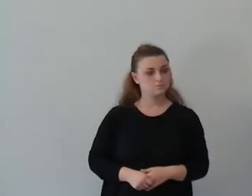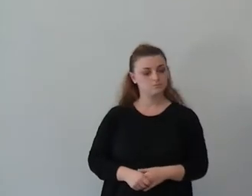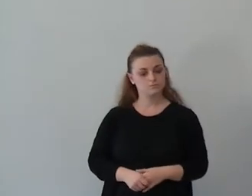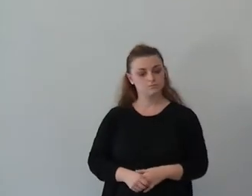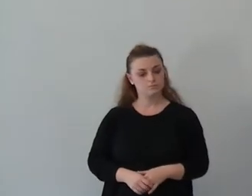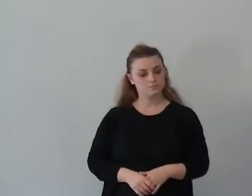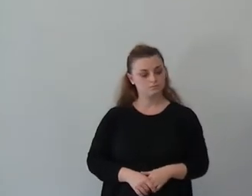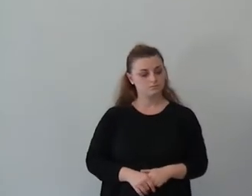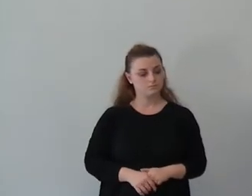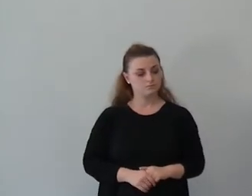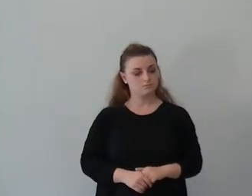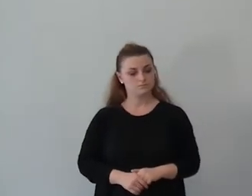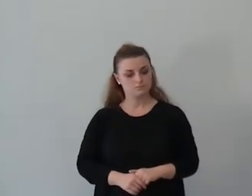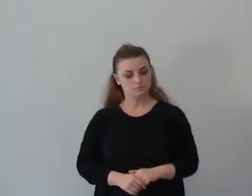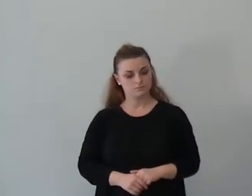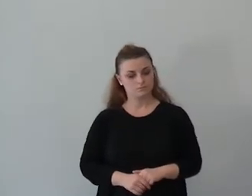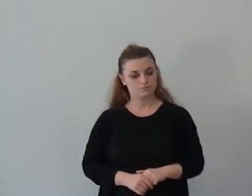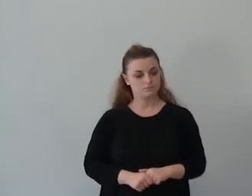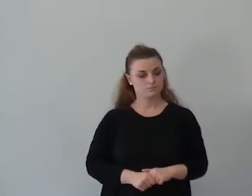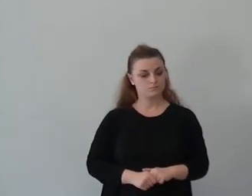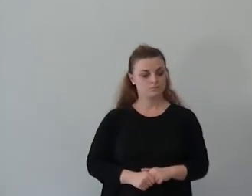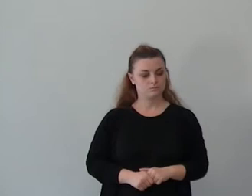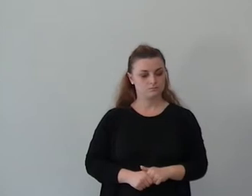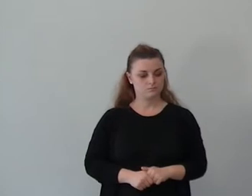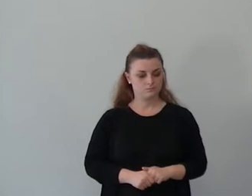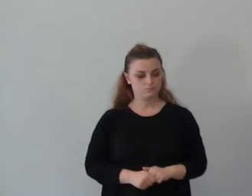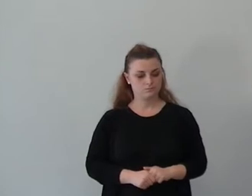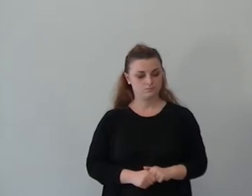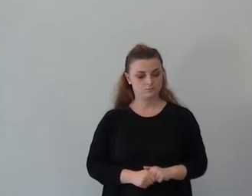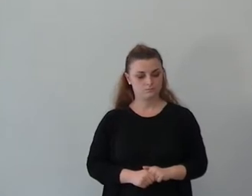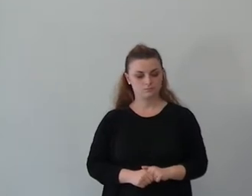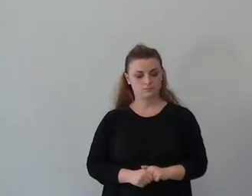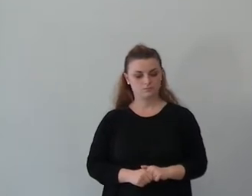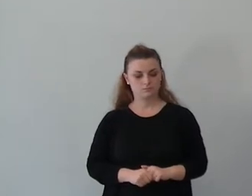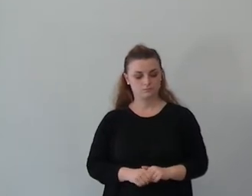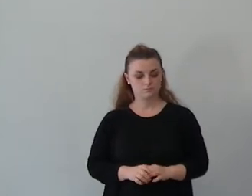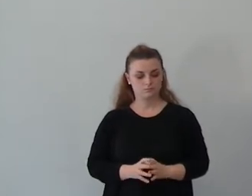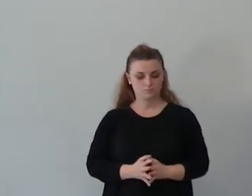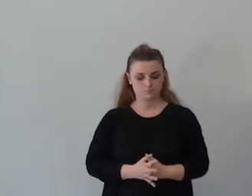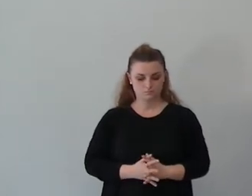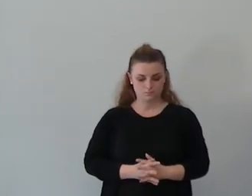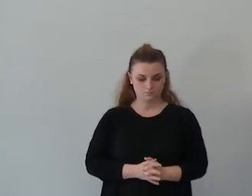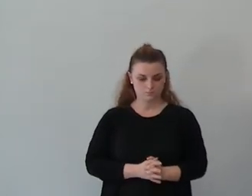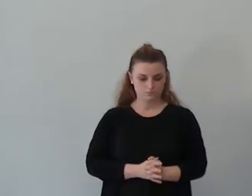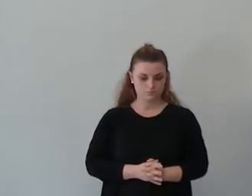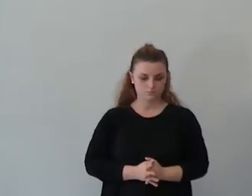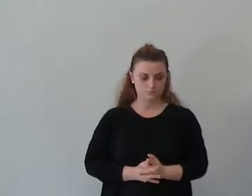we are God's handiwork, created in Christ Jesus to do good works, which God prepared in advance for us